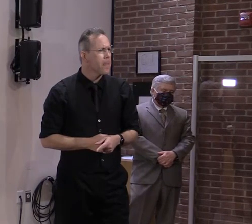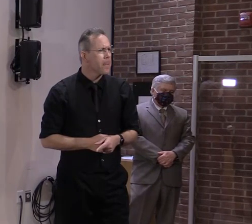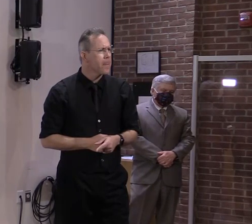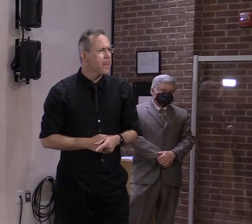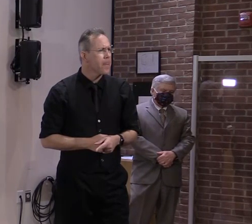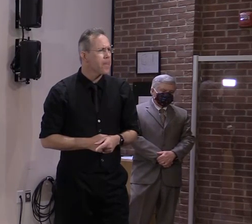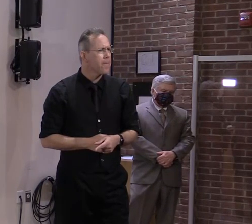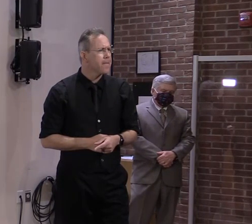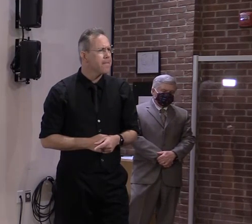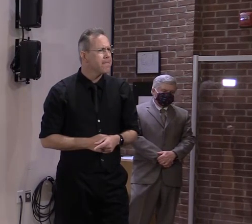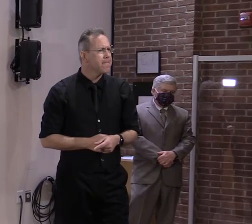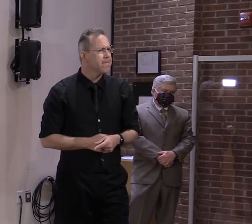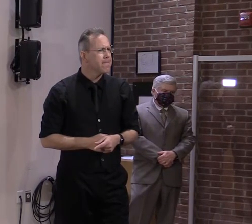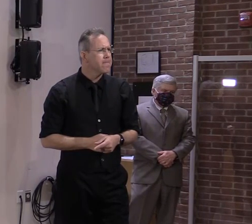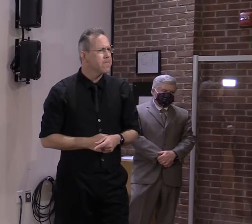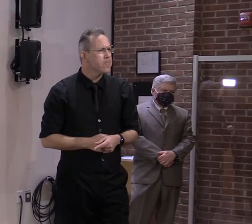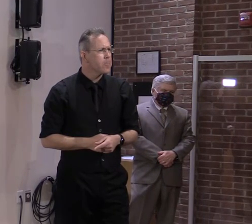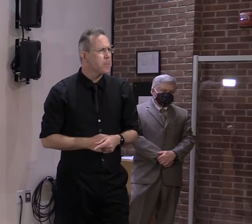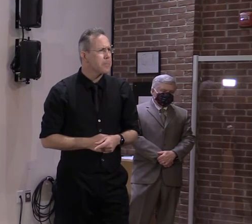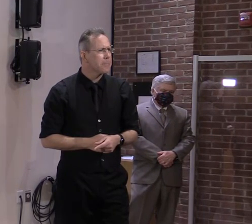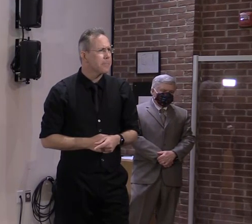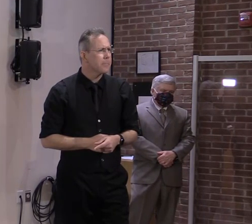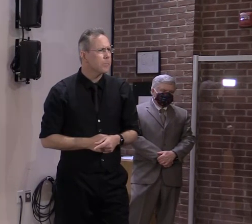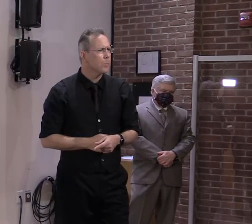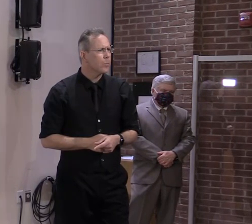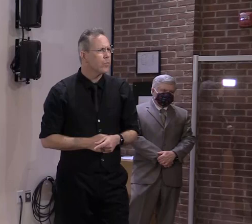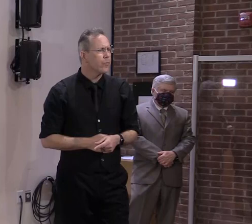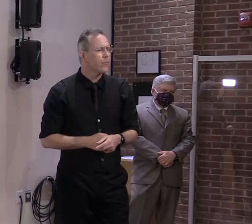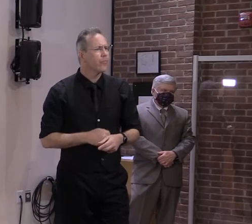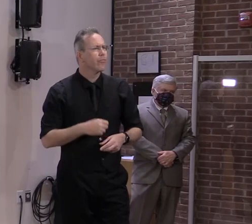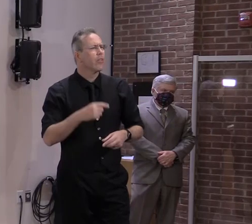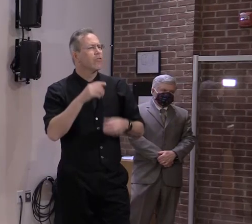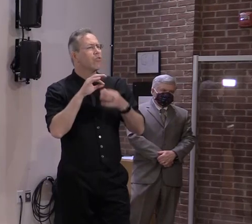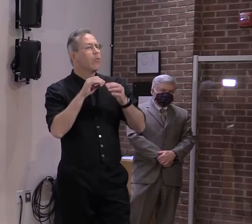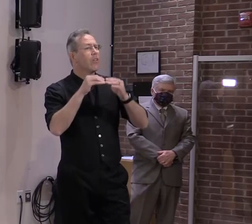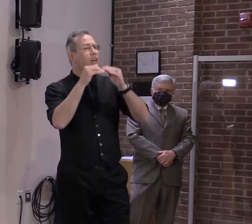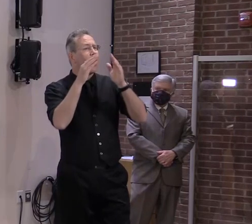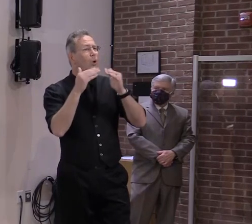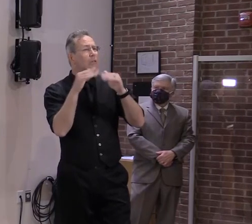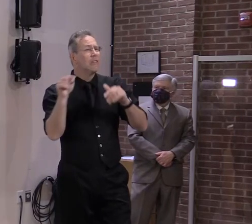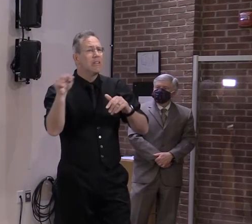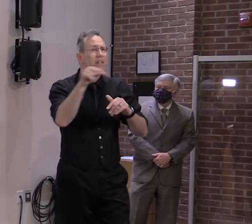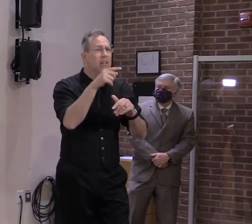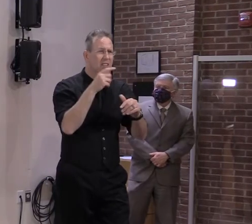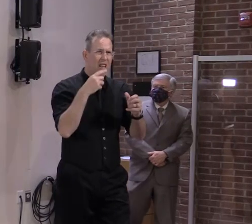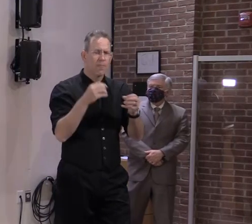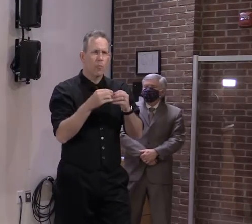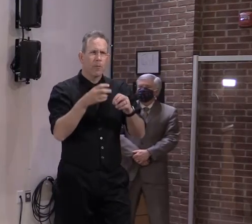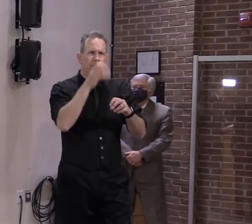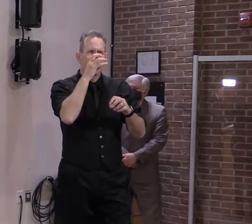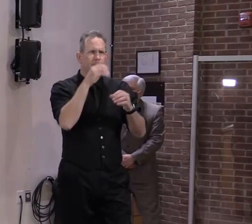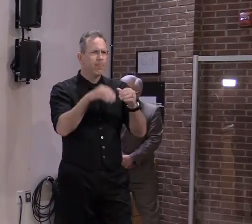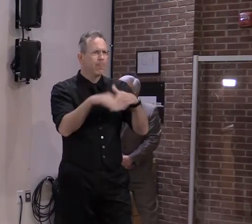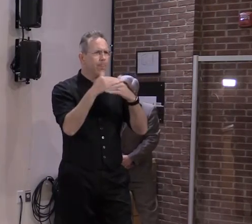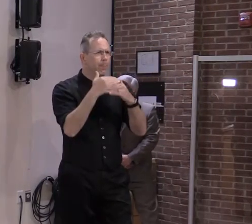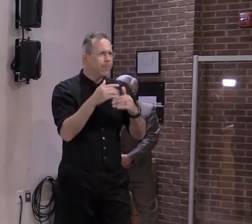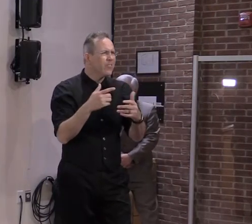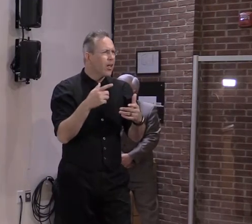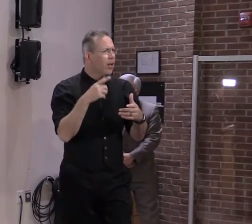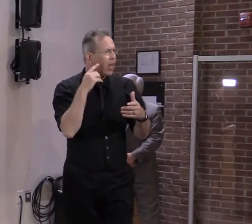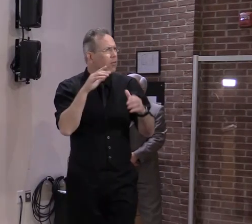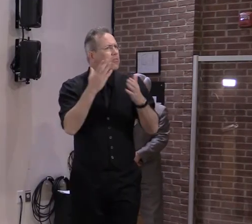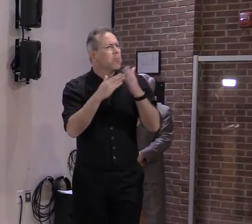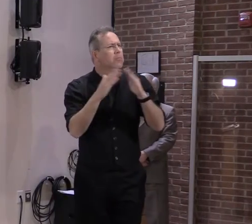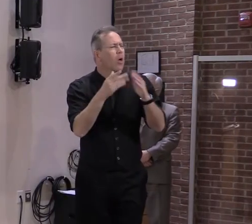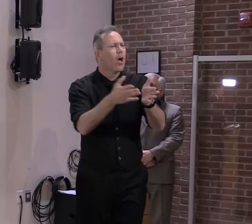vaccination. We had a question from a reader about what happens once the state of emergency is lifted. Can businesses and organizations continue to